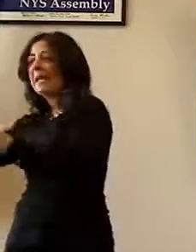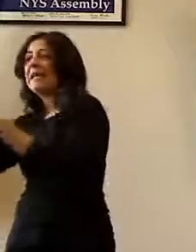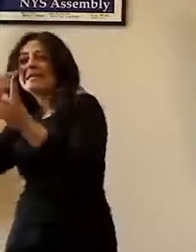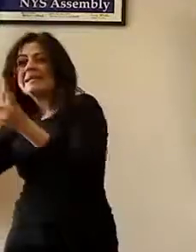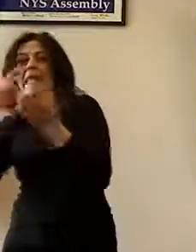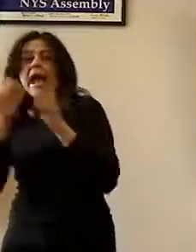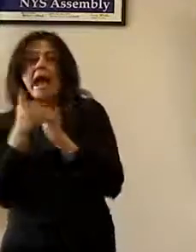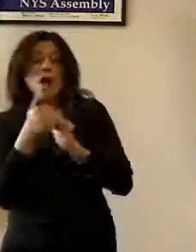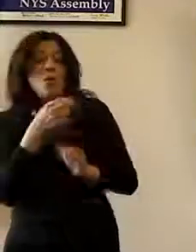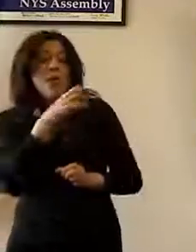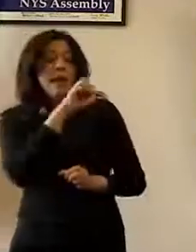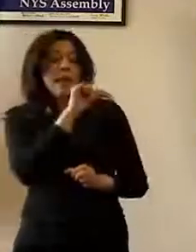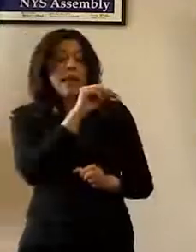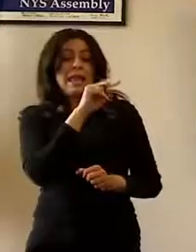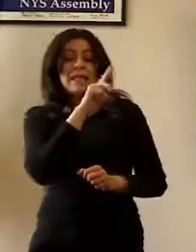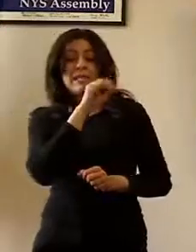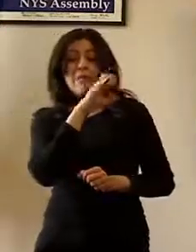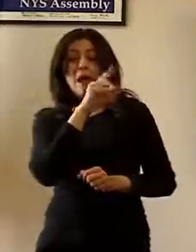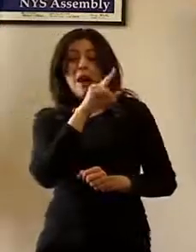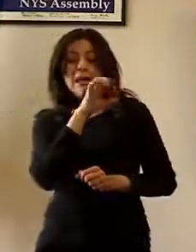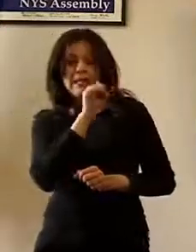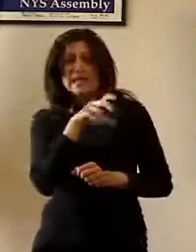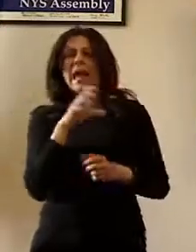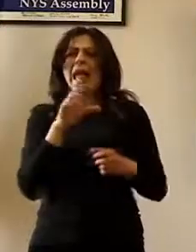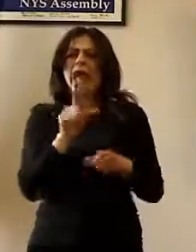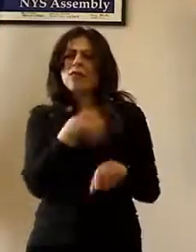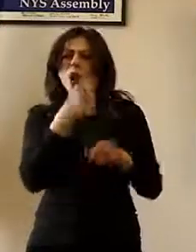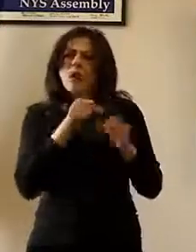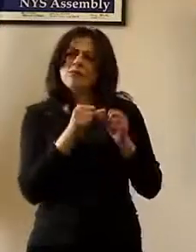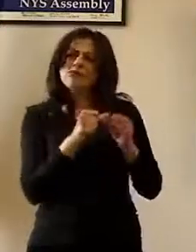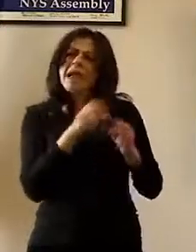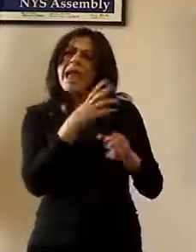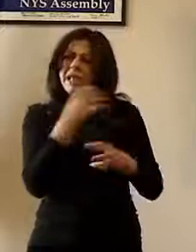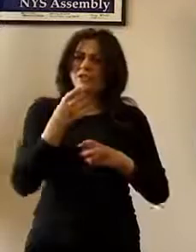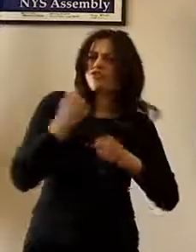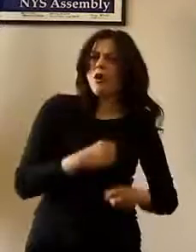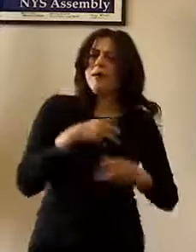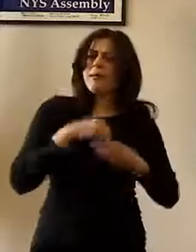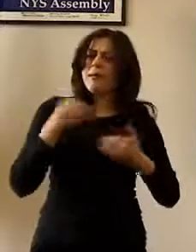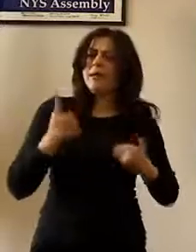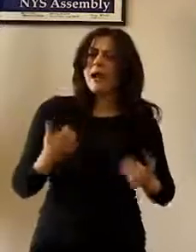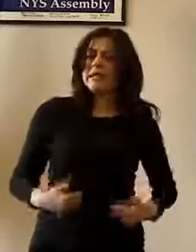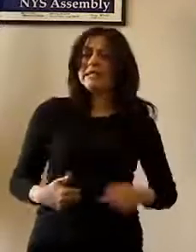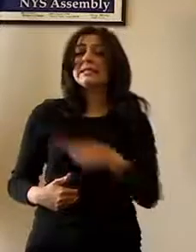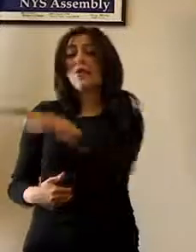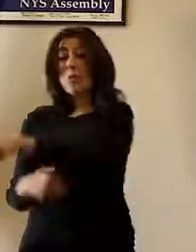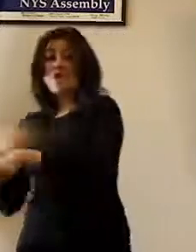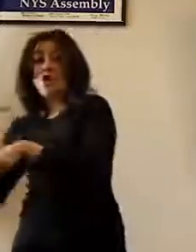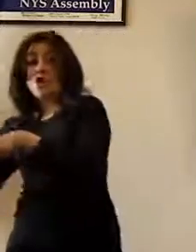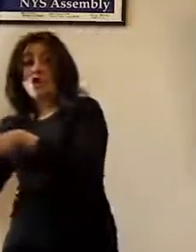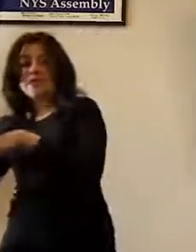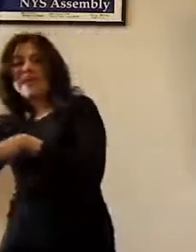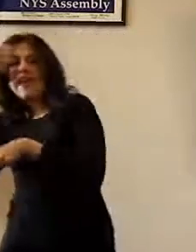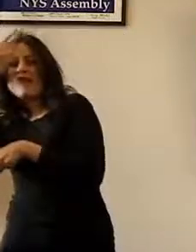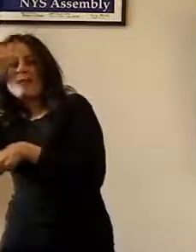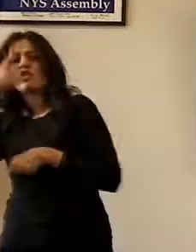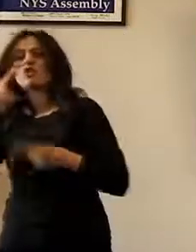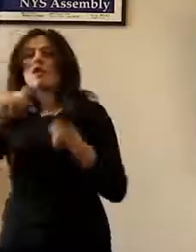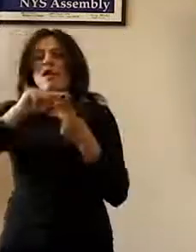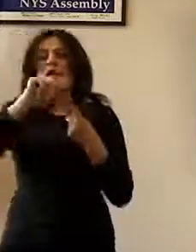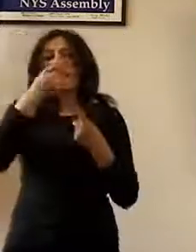the antibodies remain in our bodies. And we have early indication that the Pfizer and probably